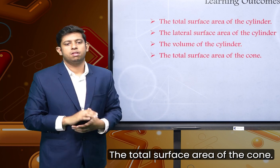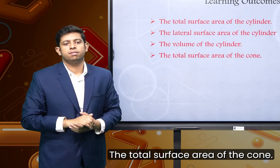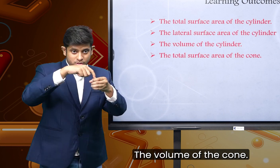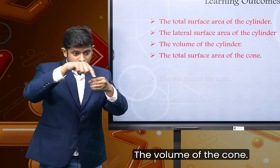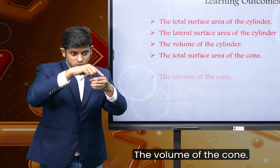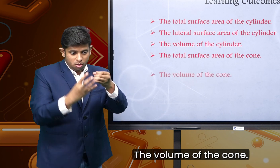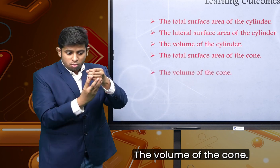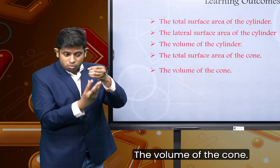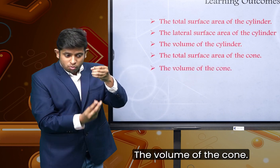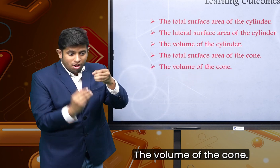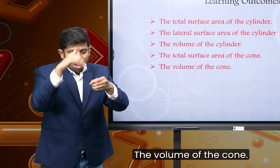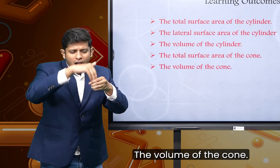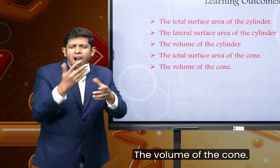the volume of the cone.